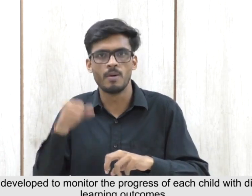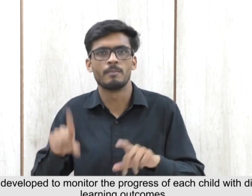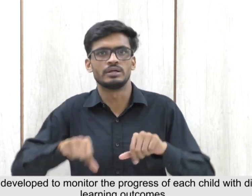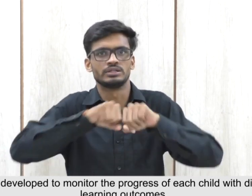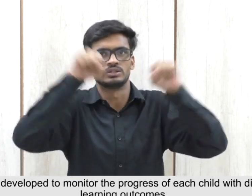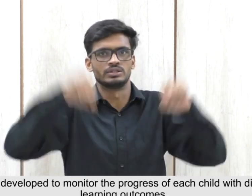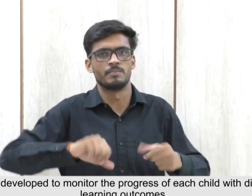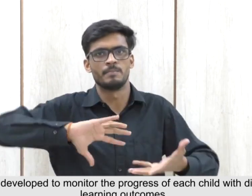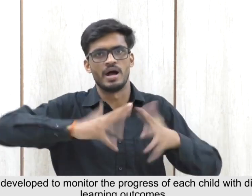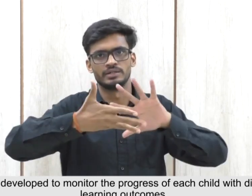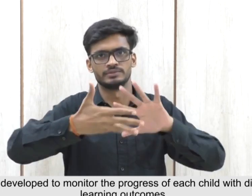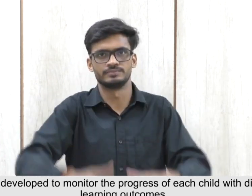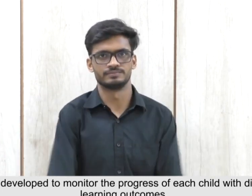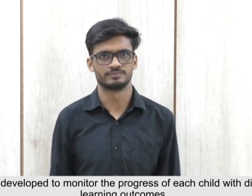disability based on learning outcomes.